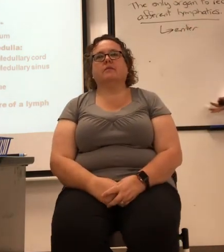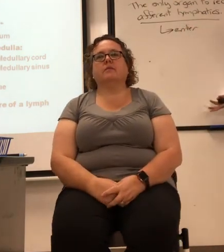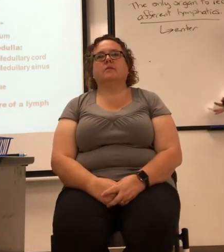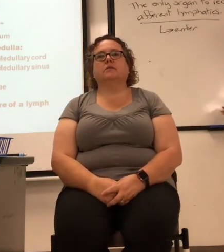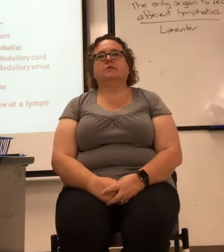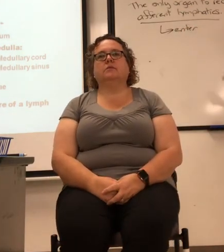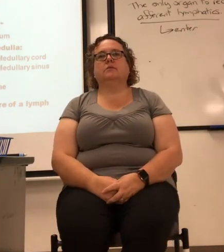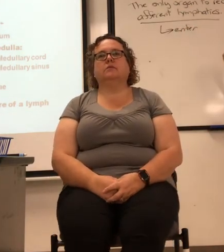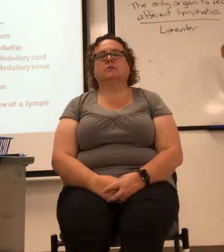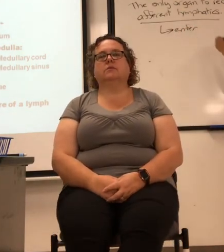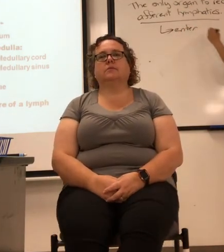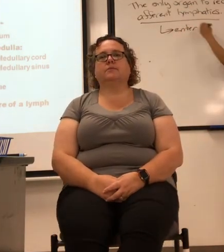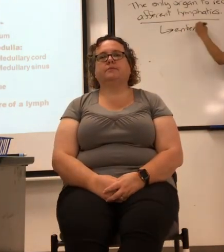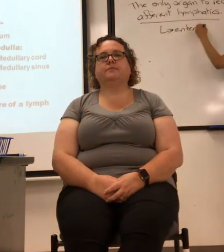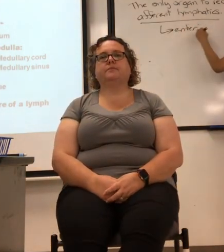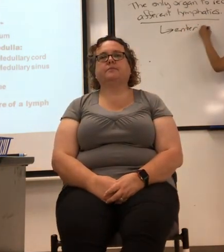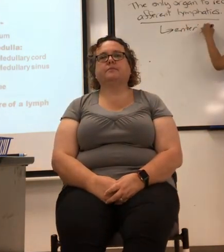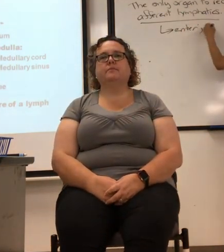You can do two things.